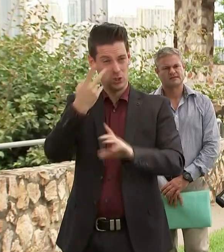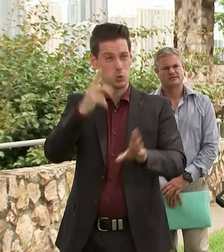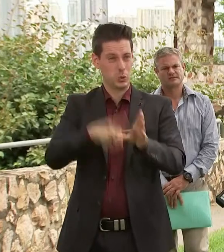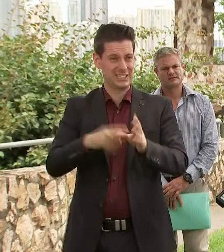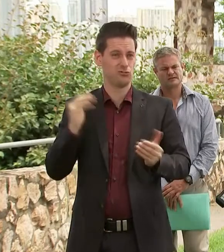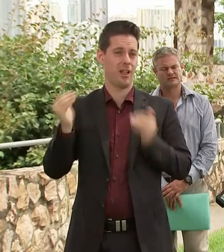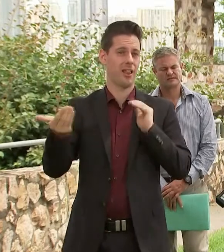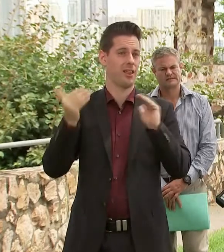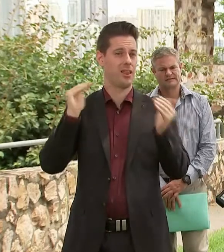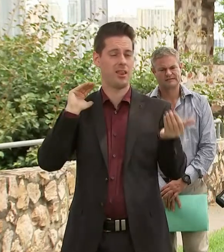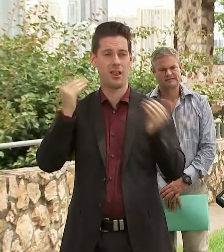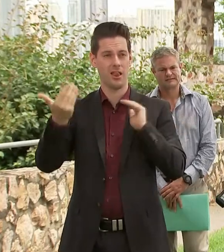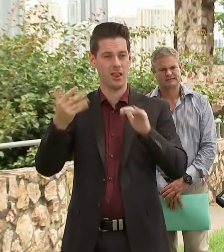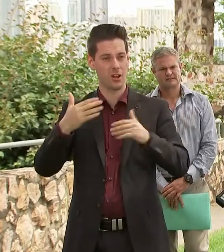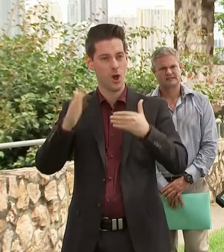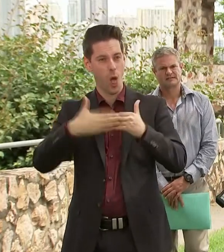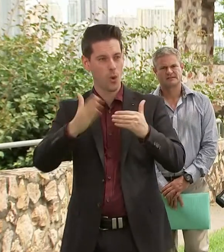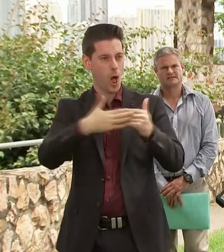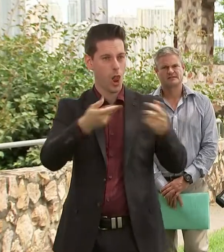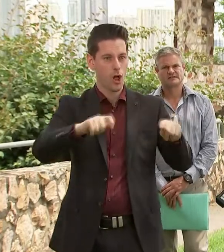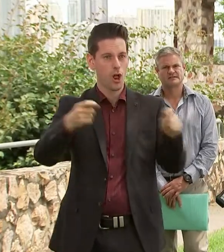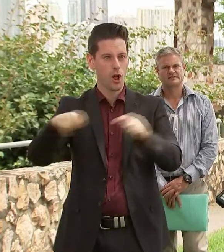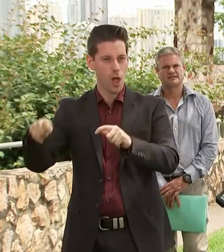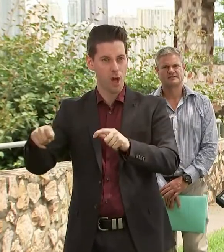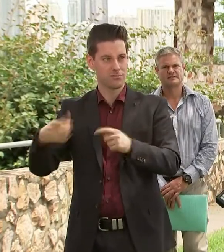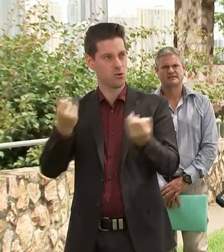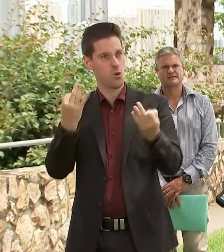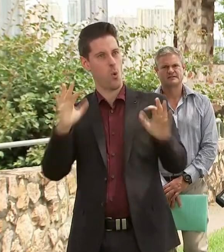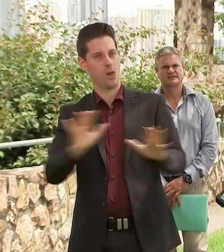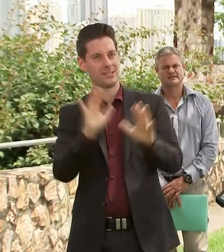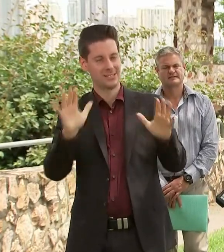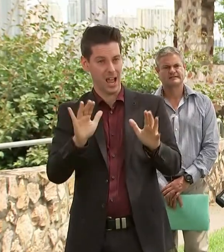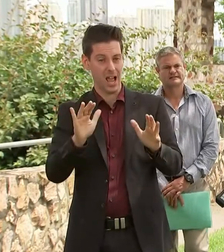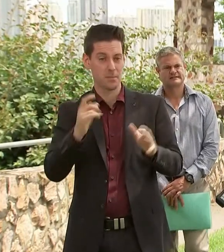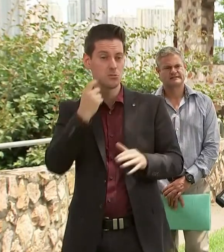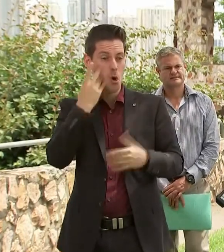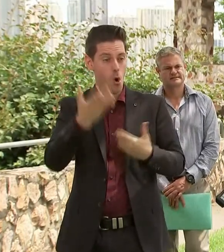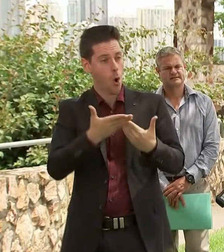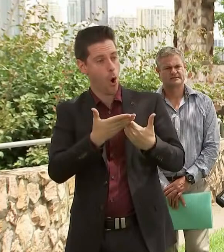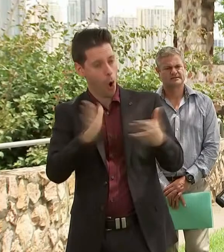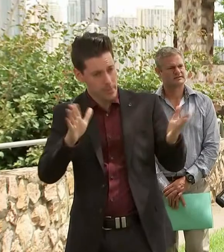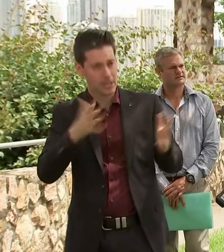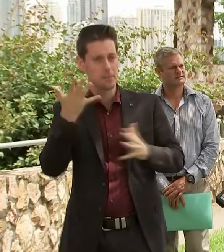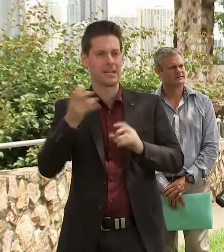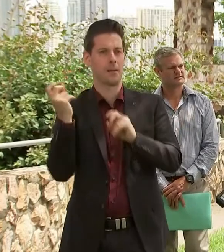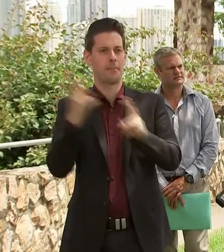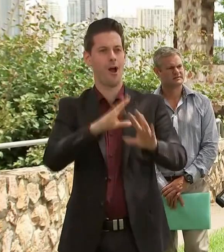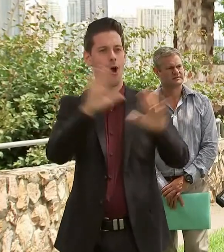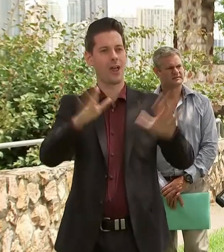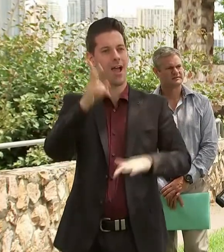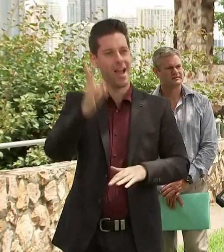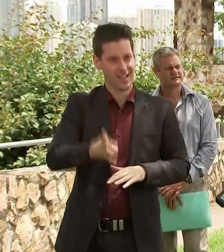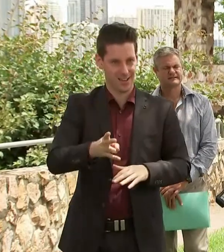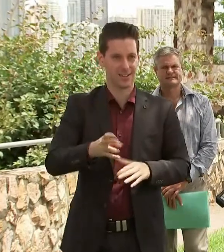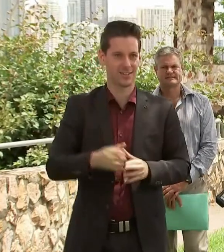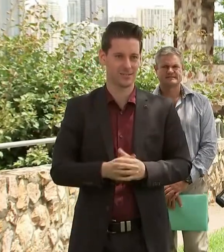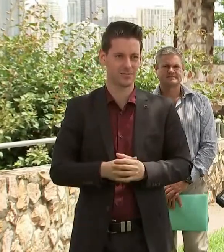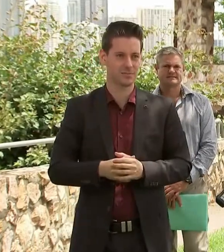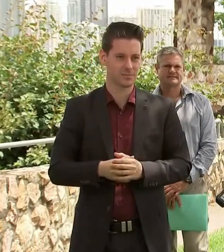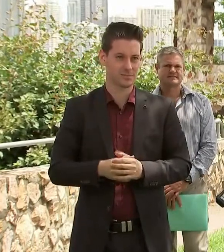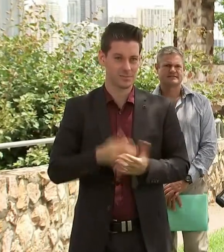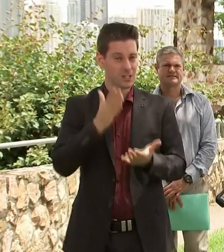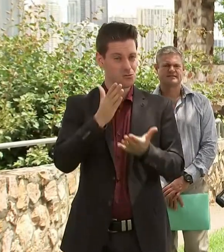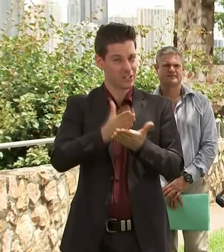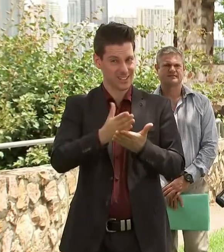over the last 18 months. But with the borders opening tomorrow, that will change. The bottom line is we're continuing to